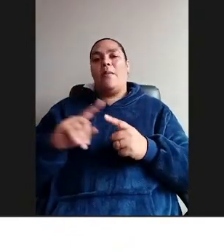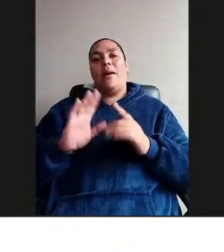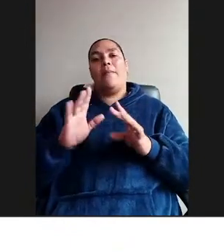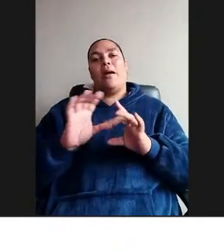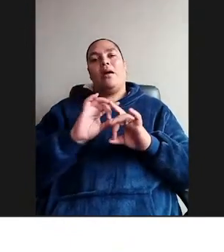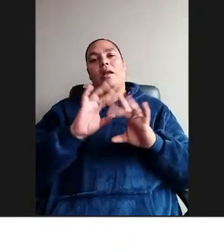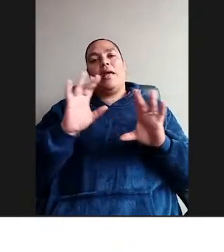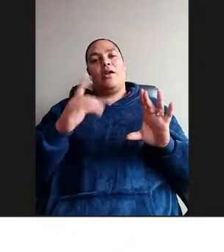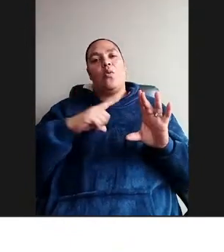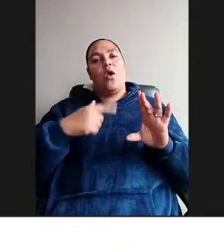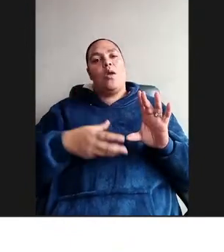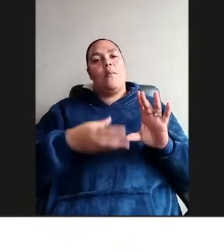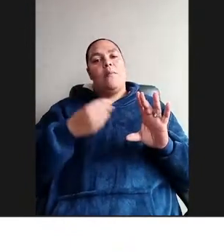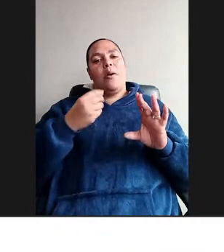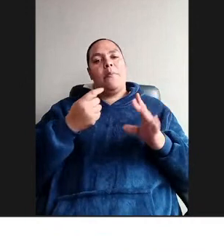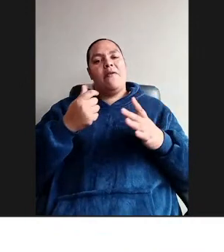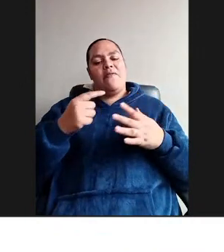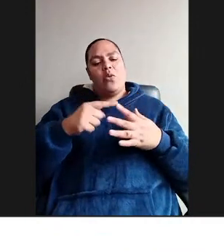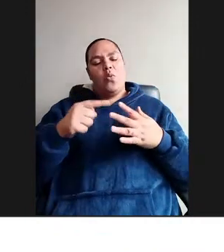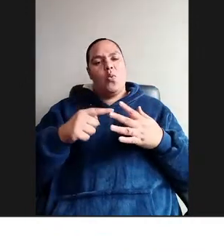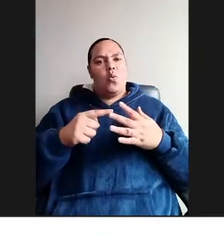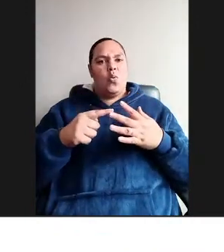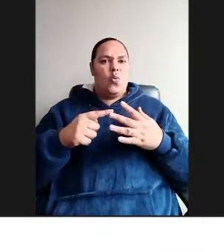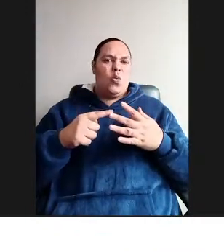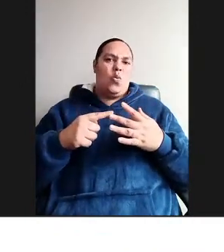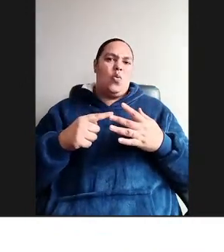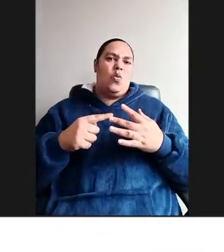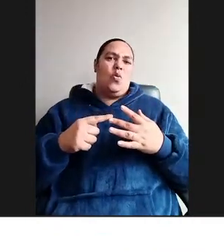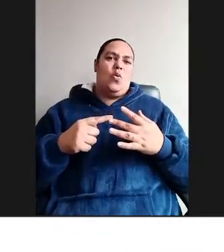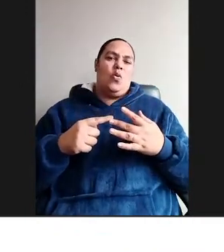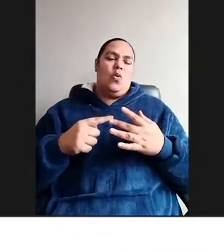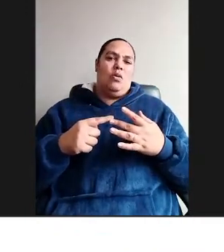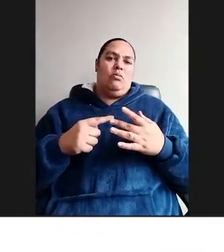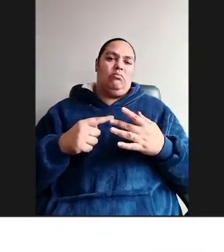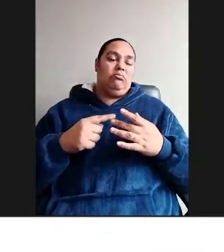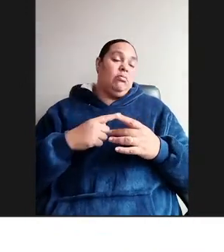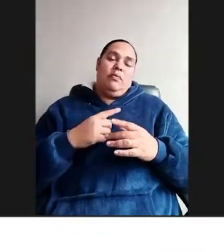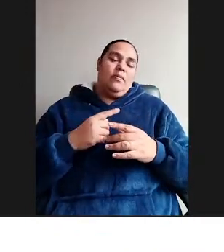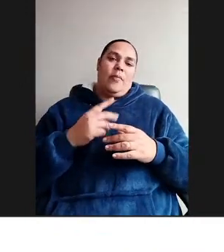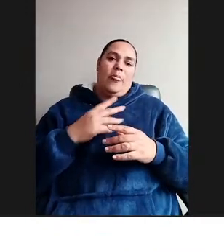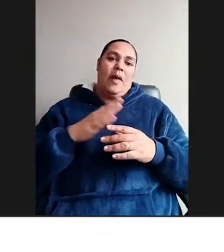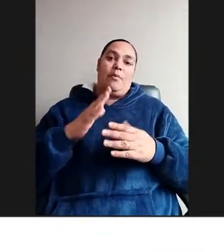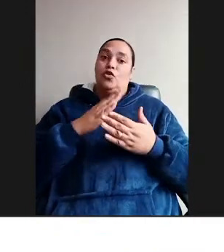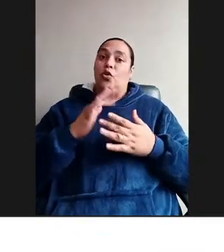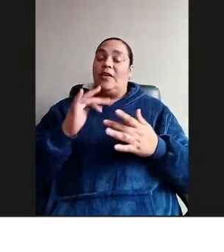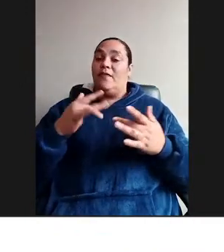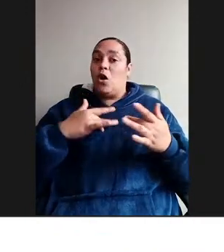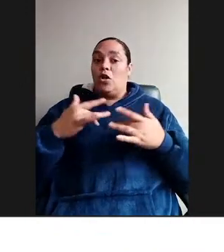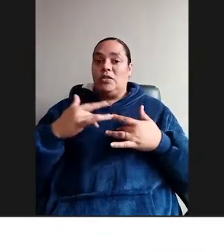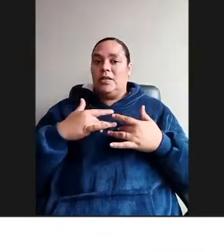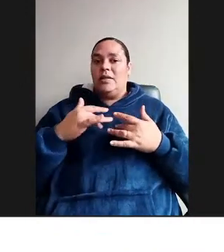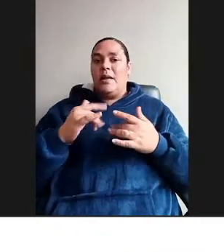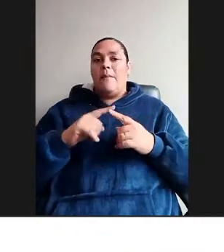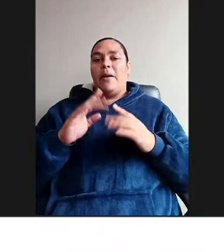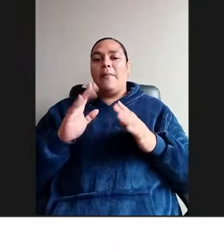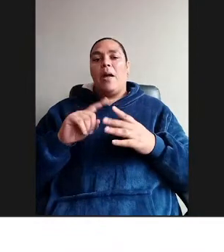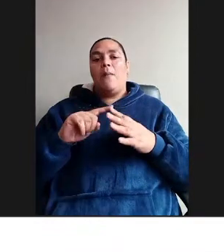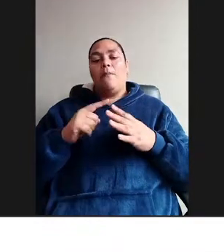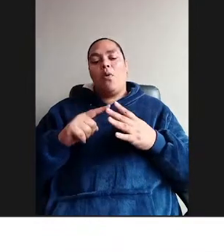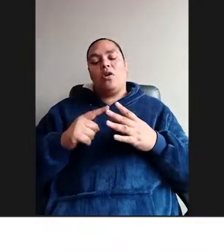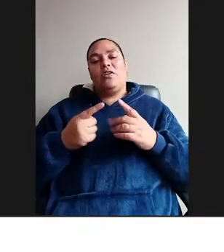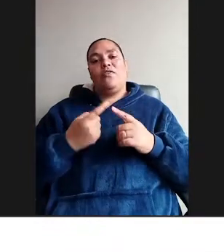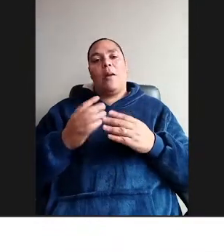received quite a few I don't know if it's concerns, but just points raised by some of our members